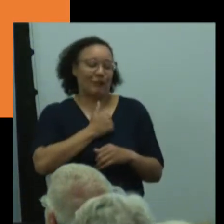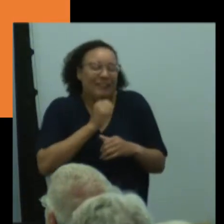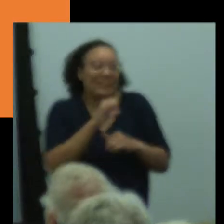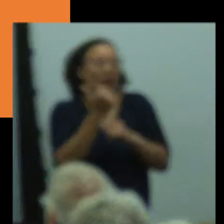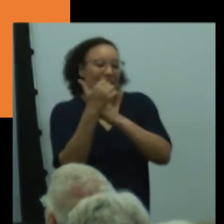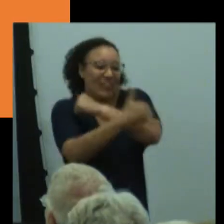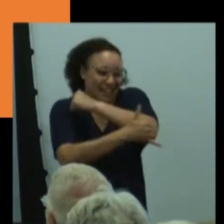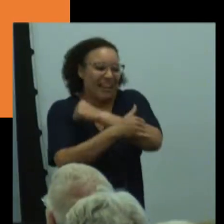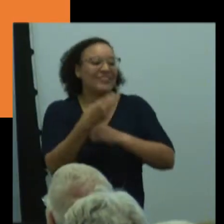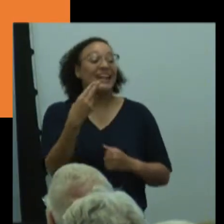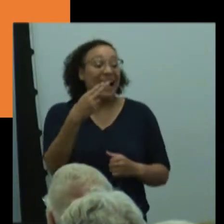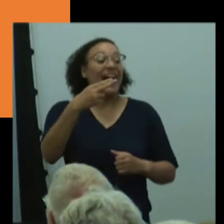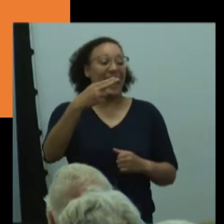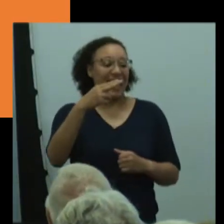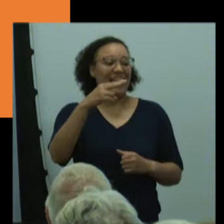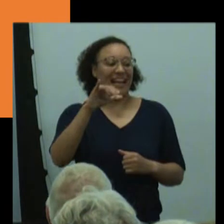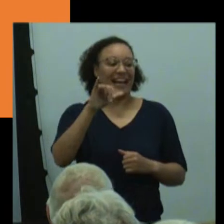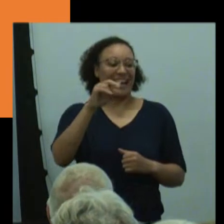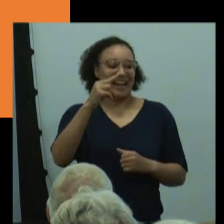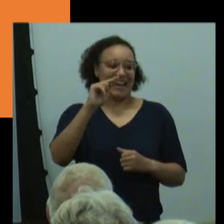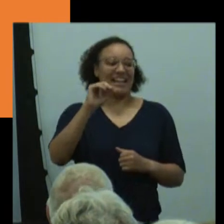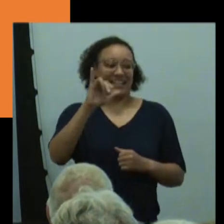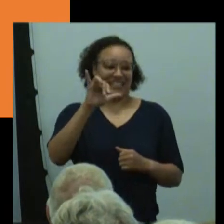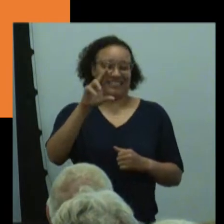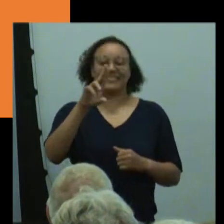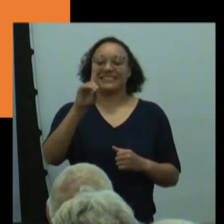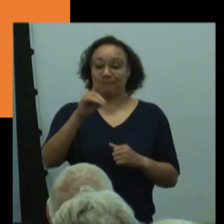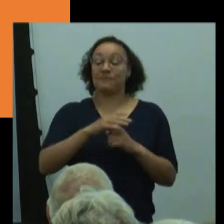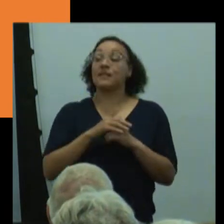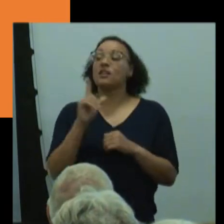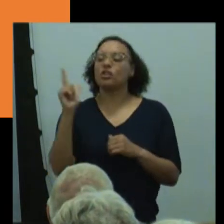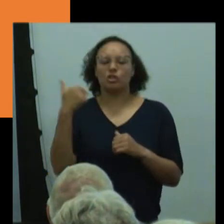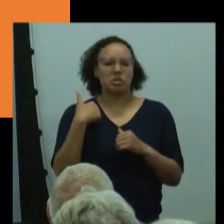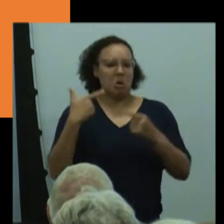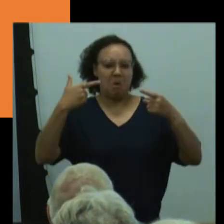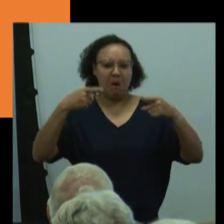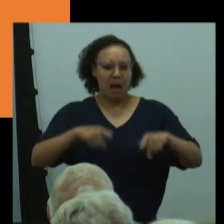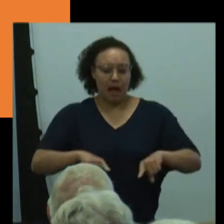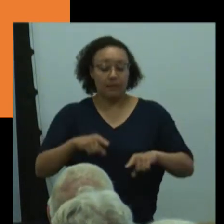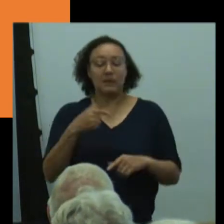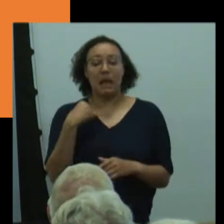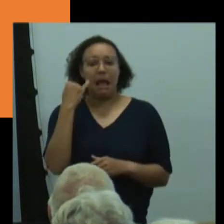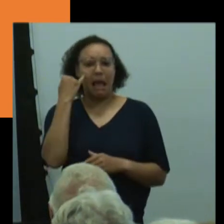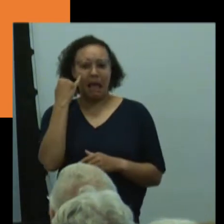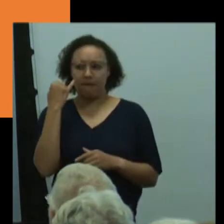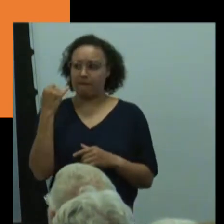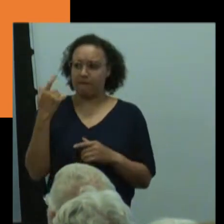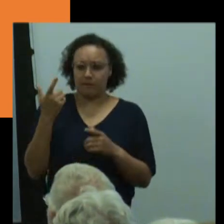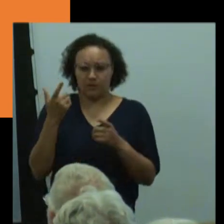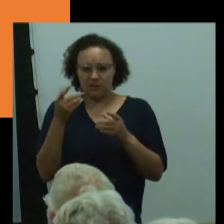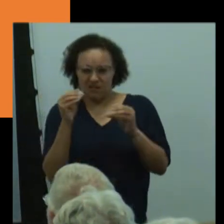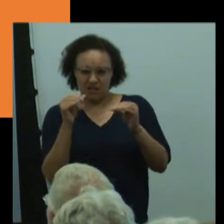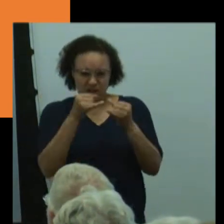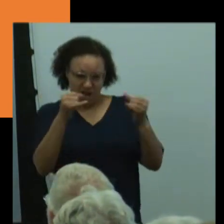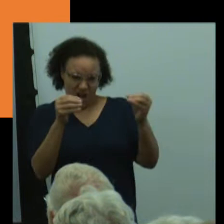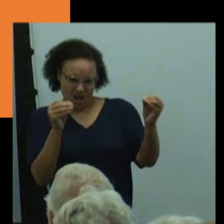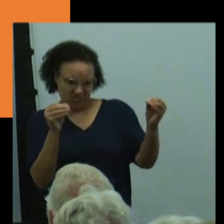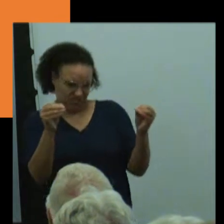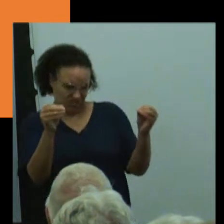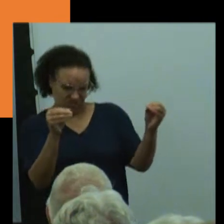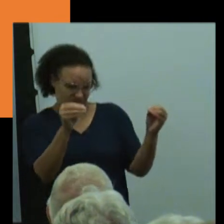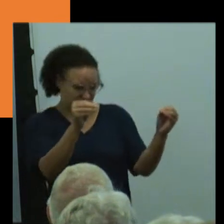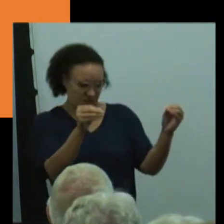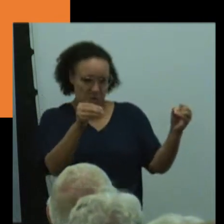what is the consequences of gerrymandering? What are some of the consequences of gerrymandering? It polarizes